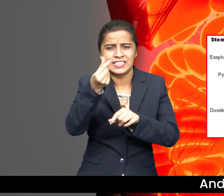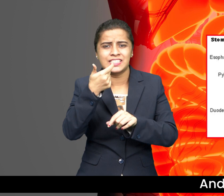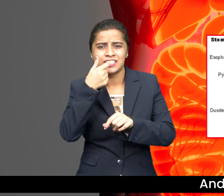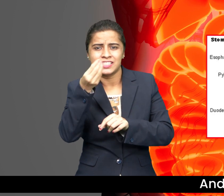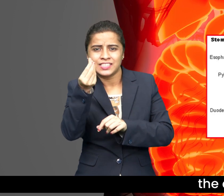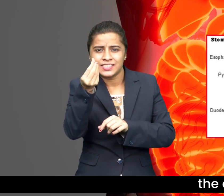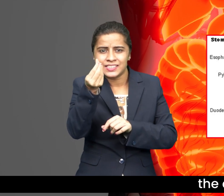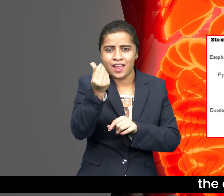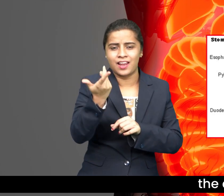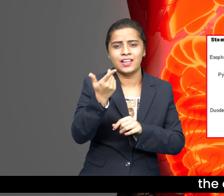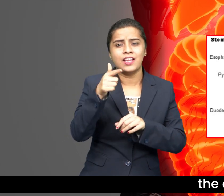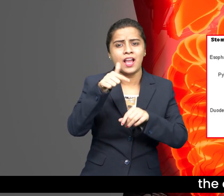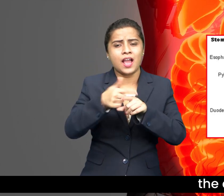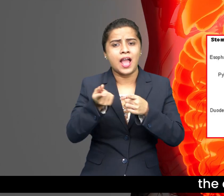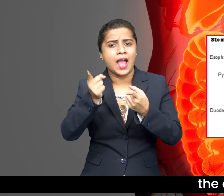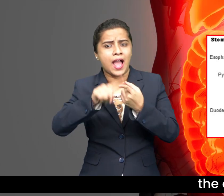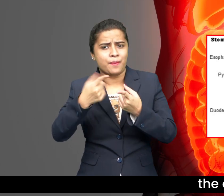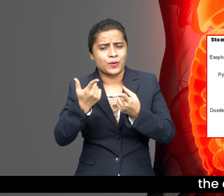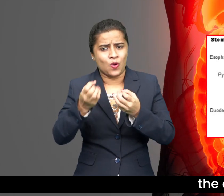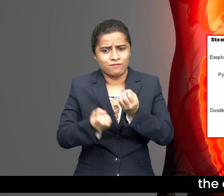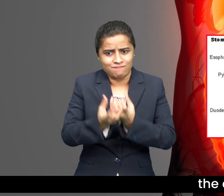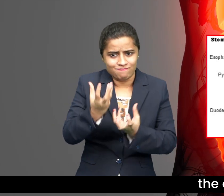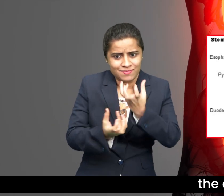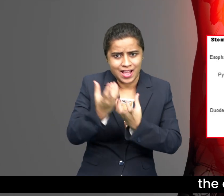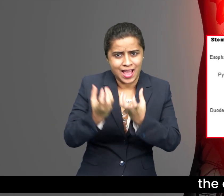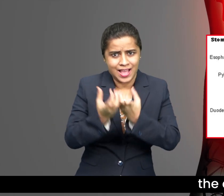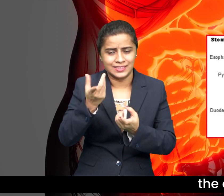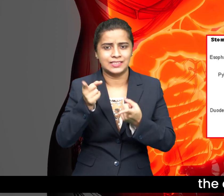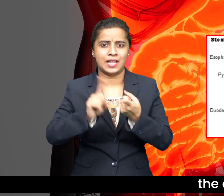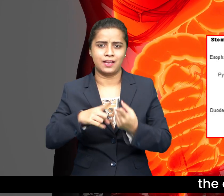this counters the action of acid.